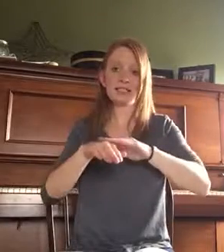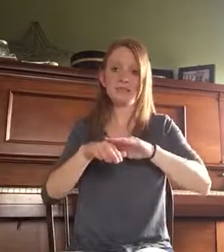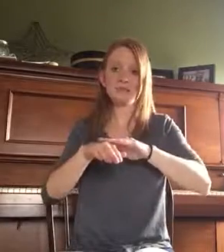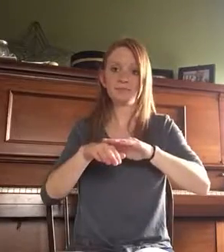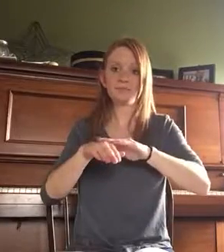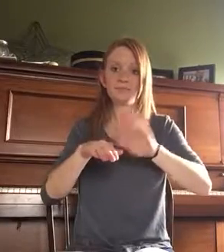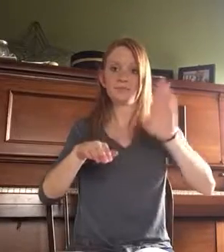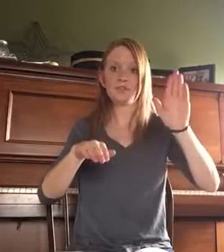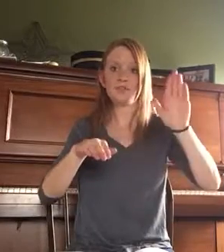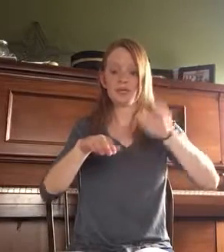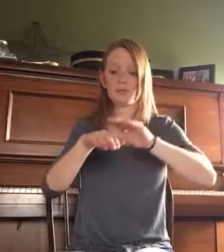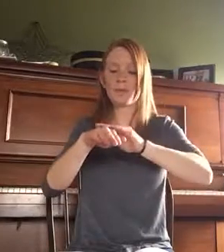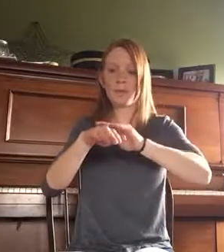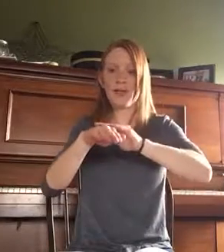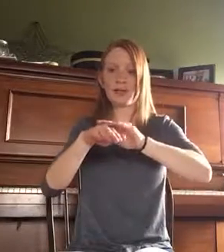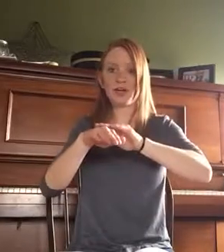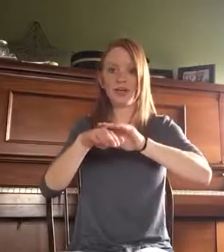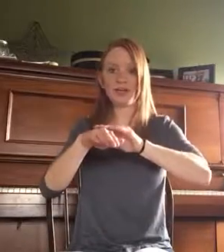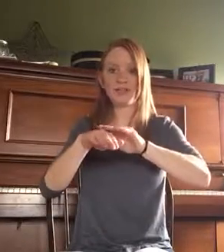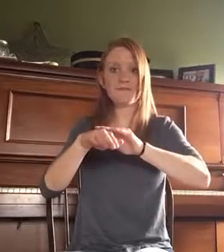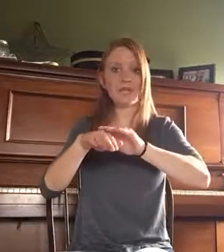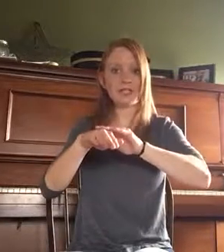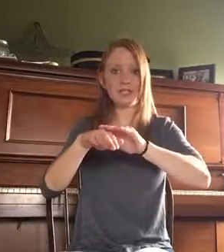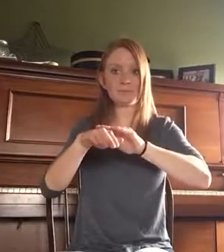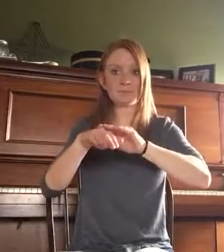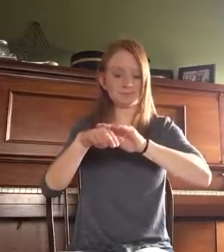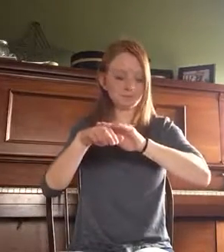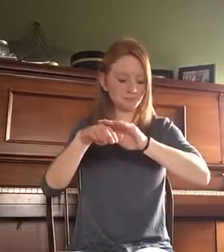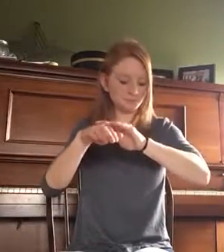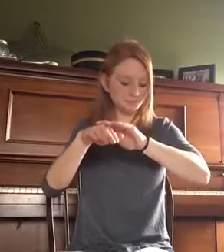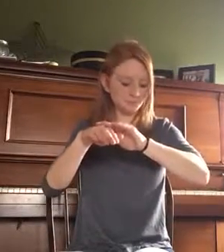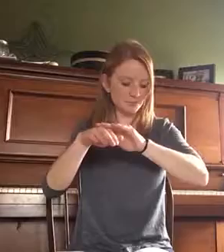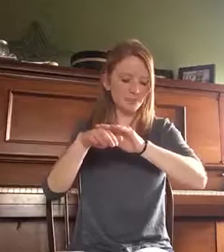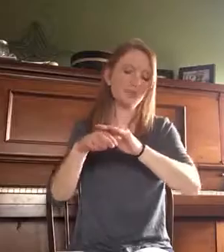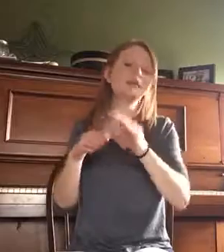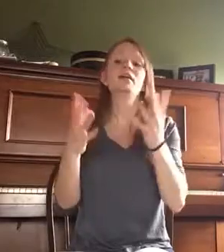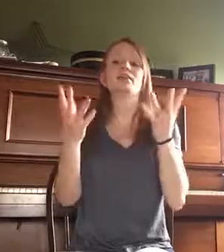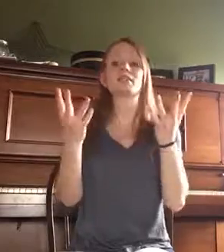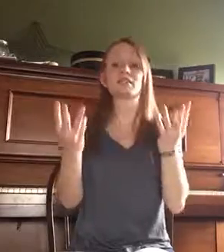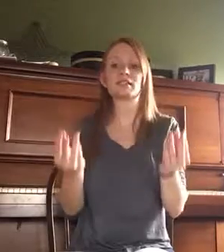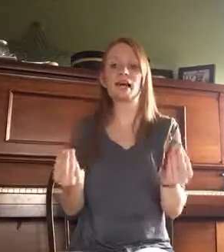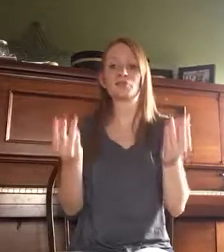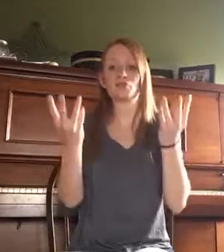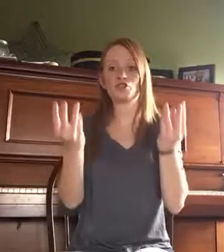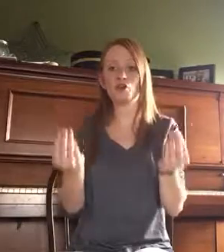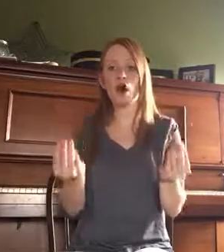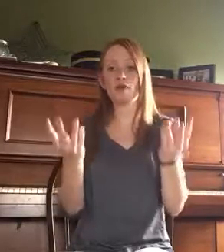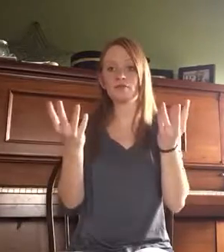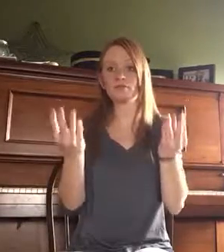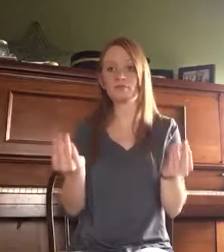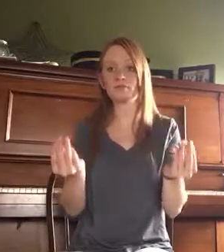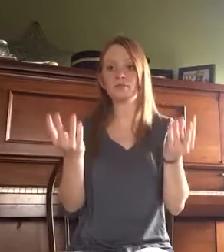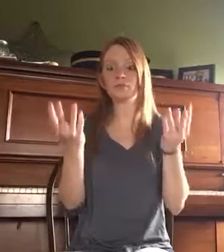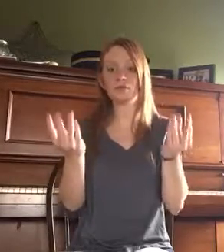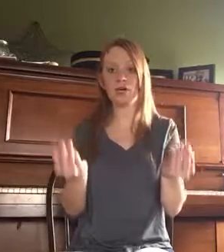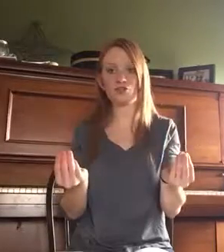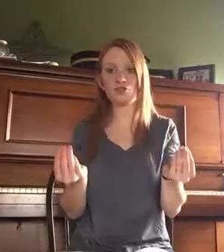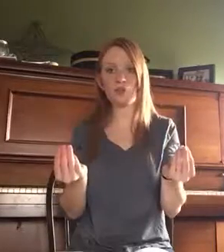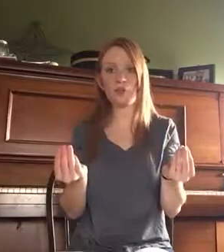Fuzzy, just kind of rub the back of your hand, fuzzy. This is the sign for soft. You guys should know that